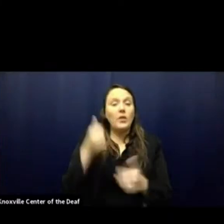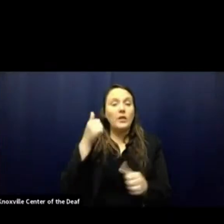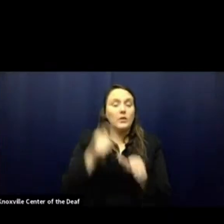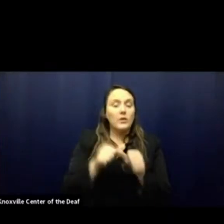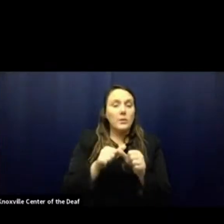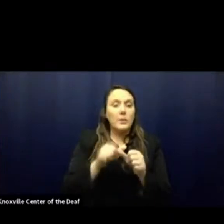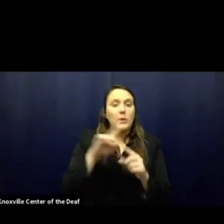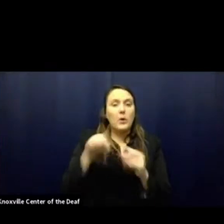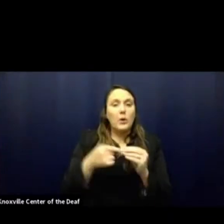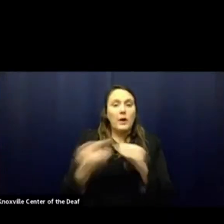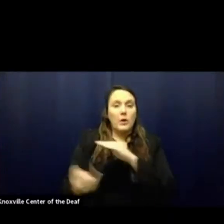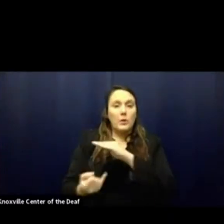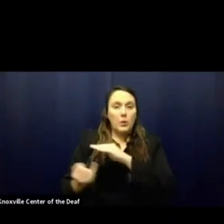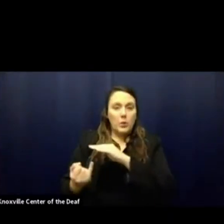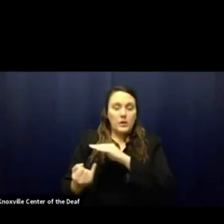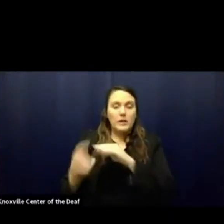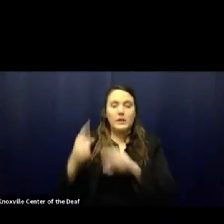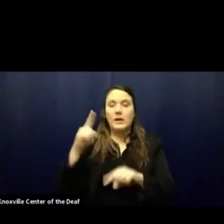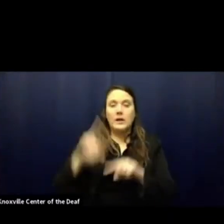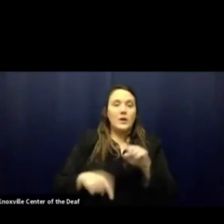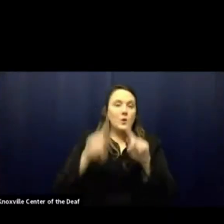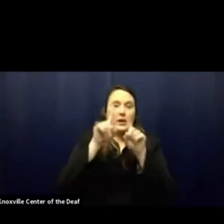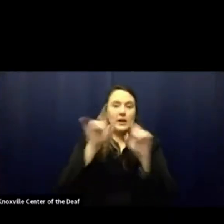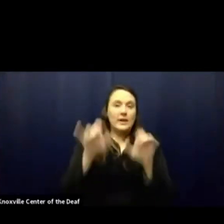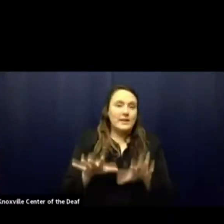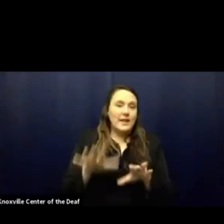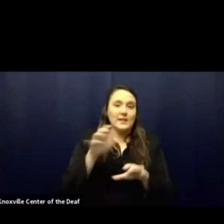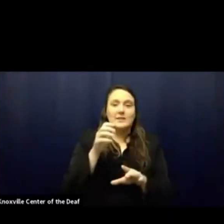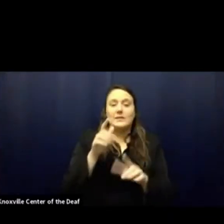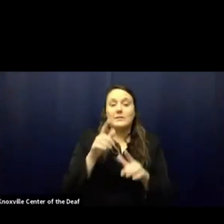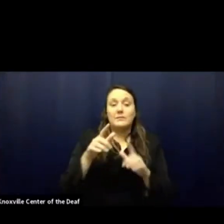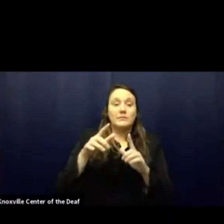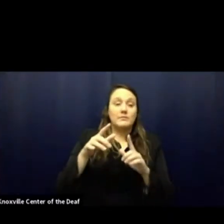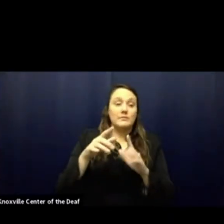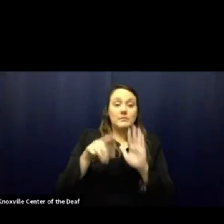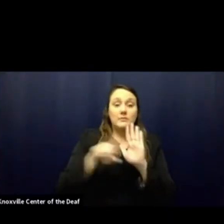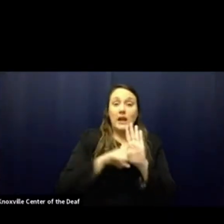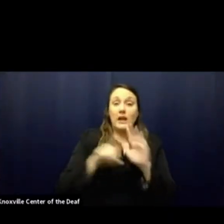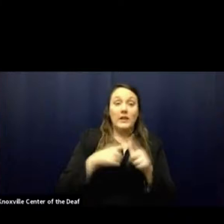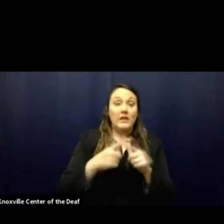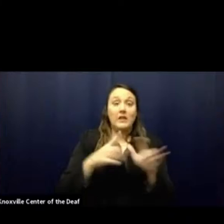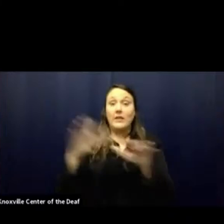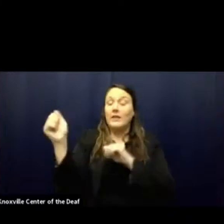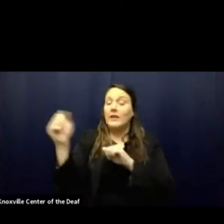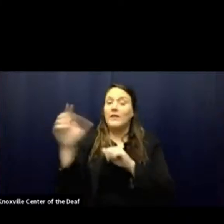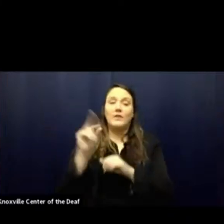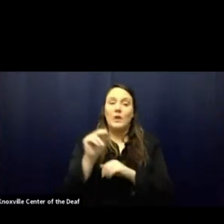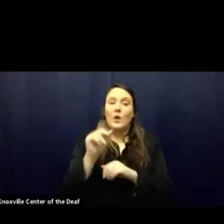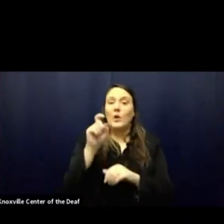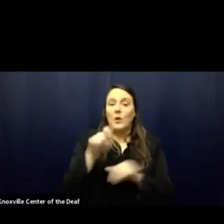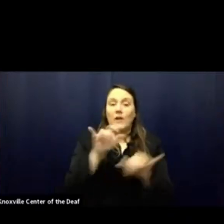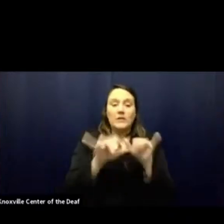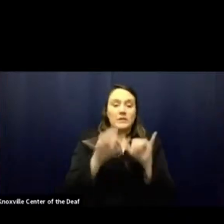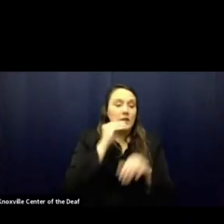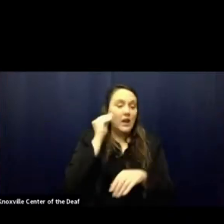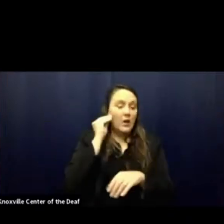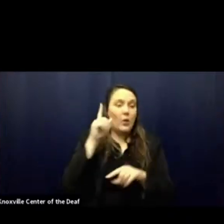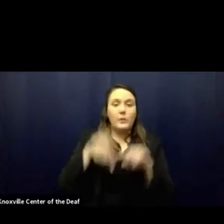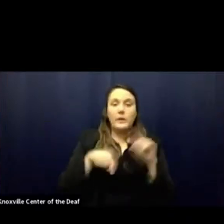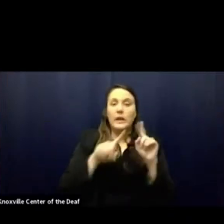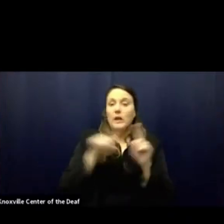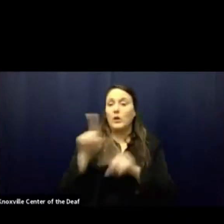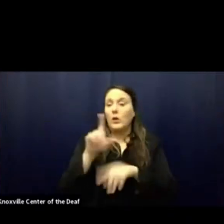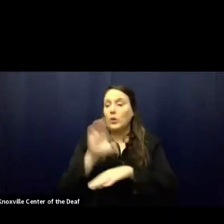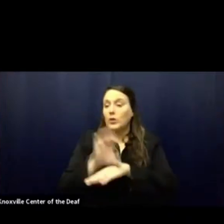about quarantine is you can't test yourself out of quarantine. And quarantine means staying home. You don't go to church, you don't go to work, you don't go to